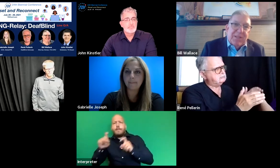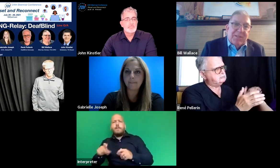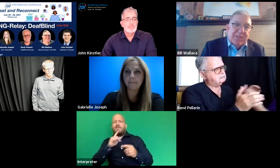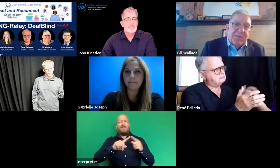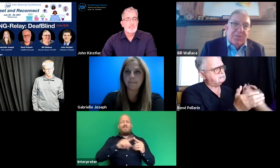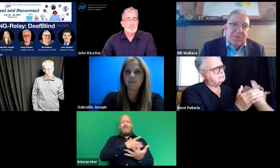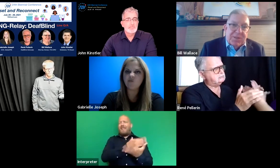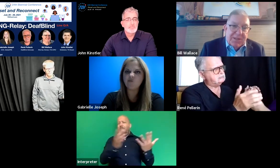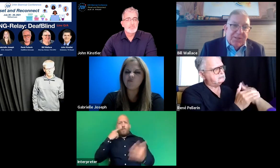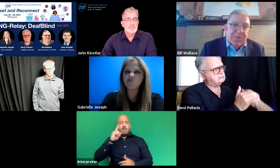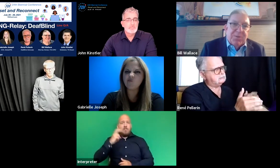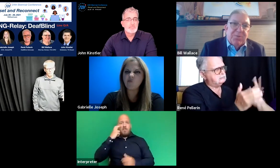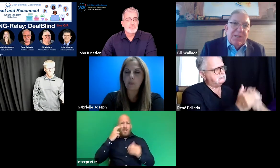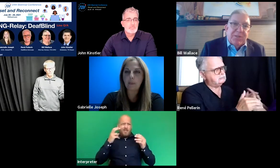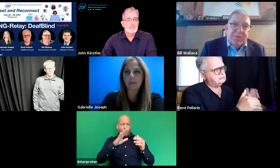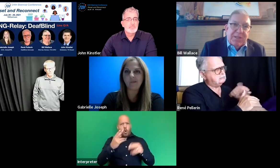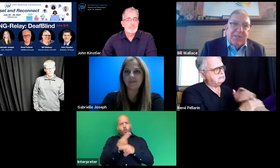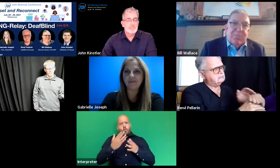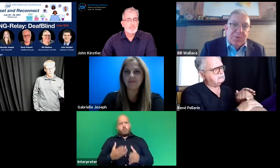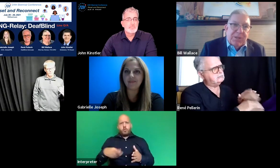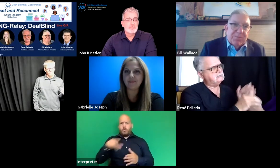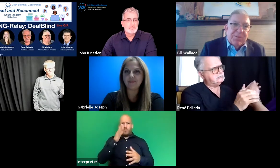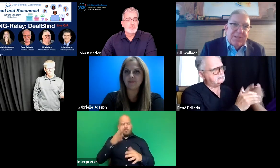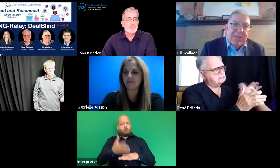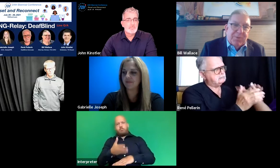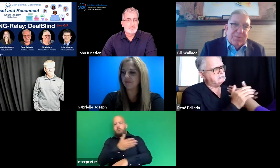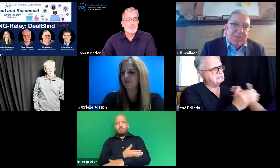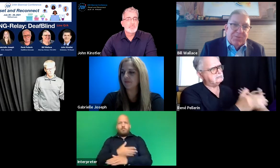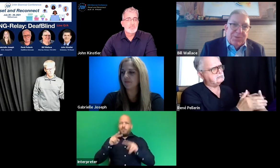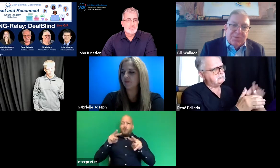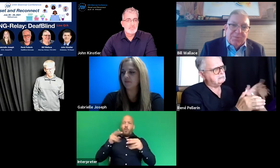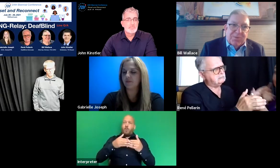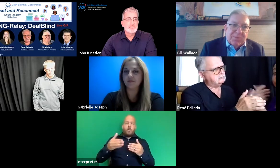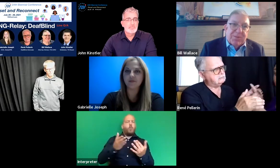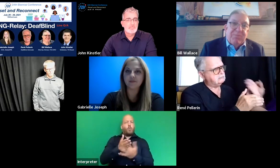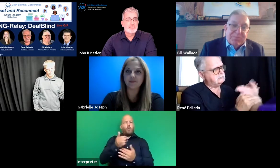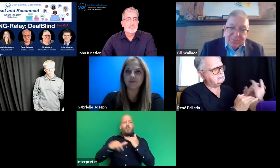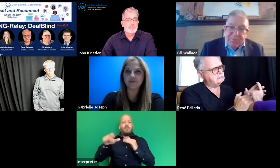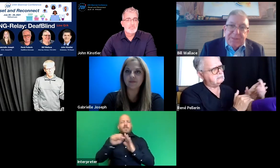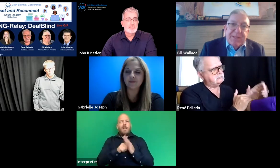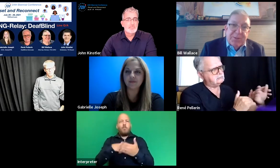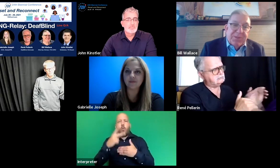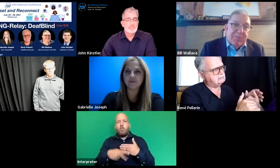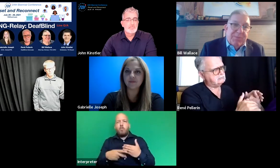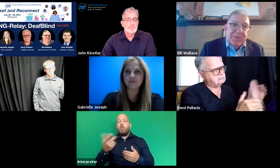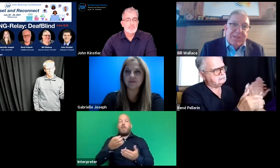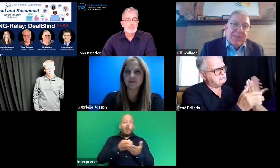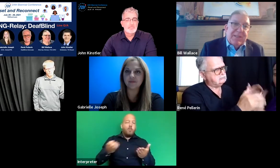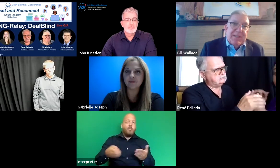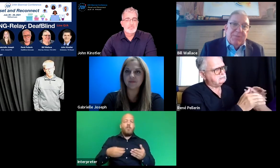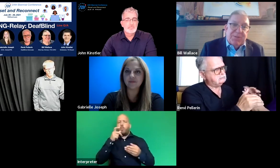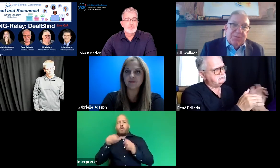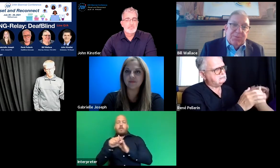is conducted through state programs, state equipment distribution programs. And those are the people